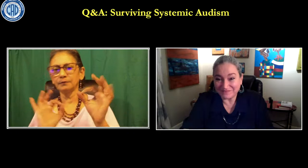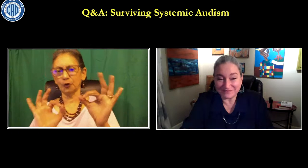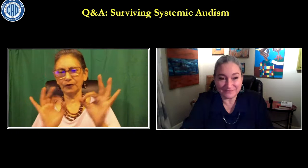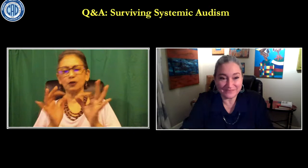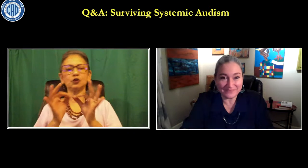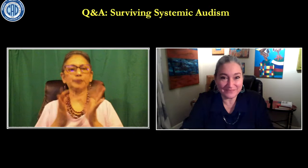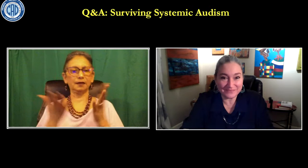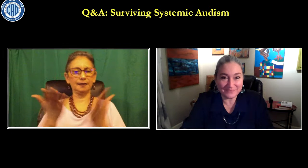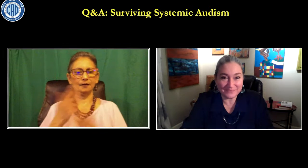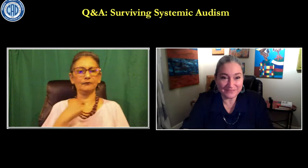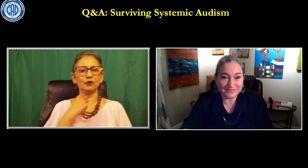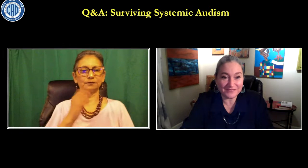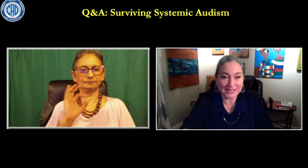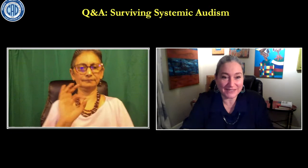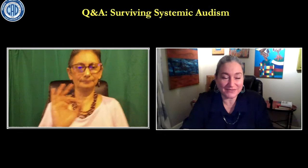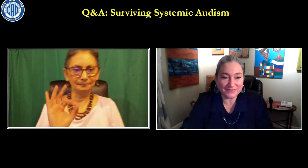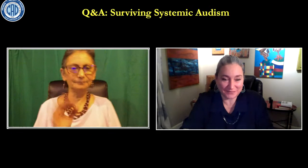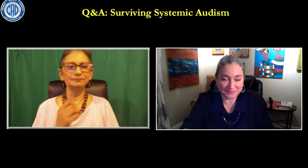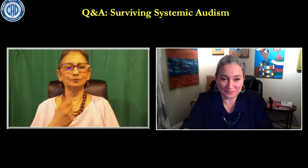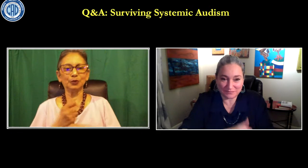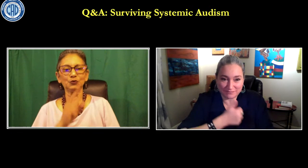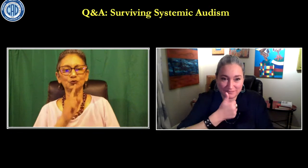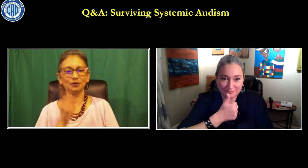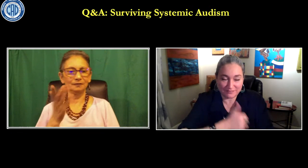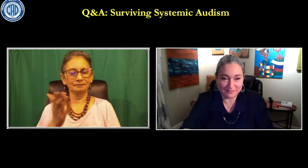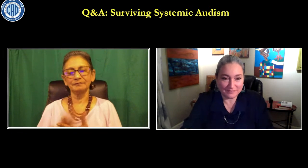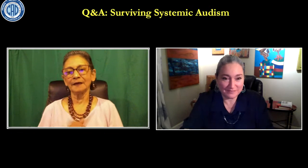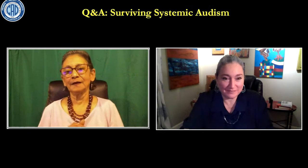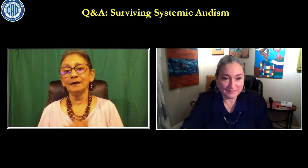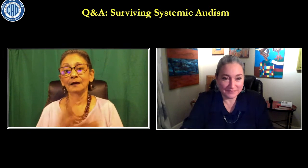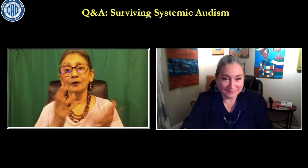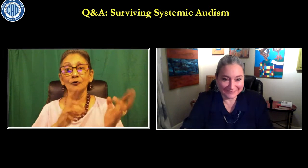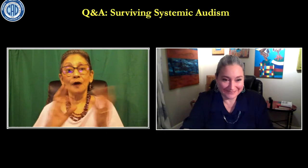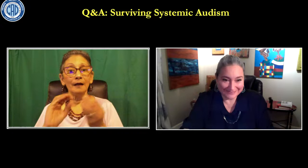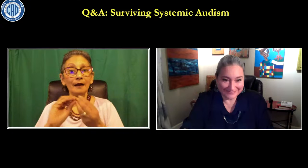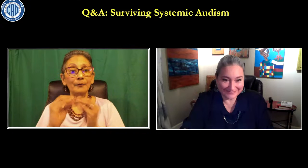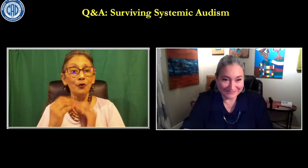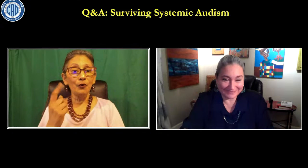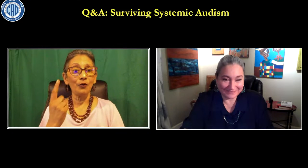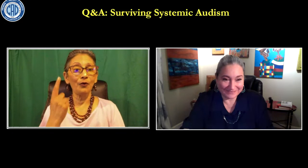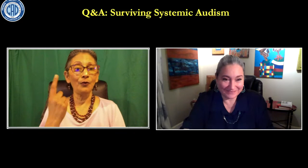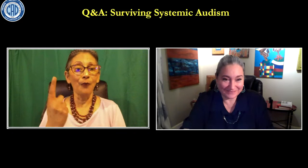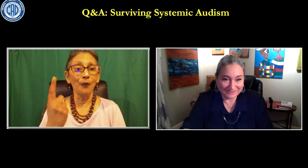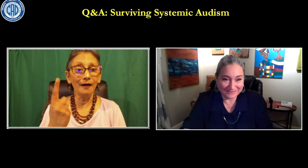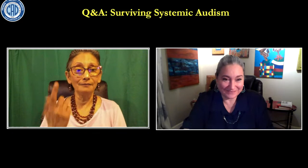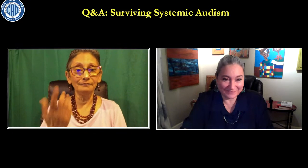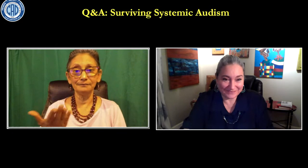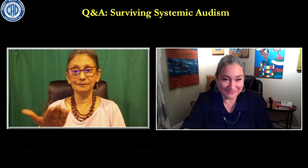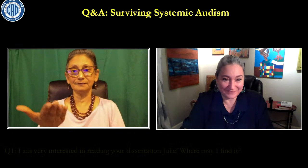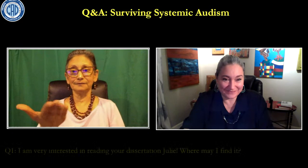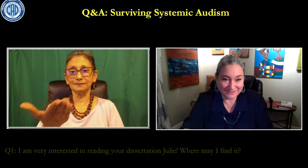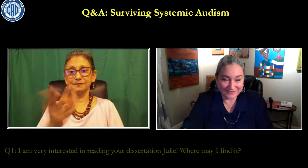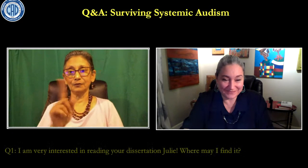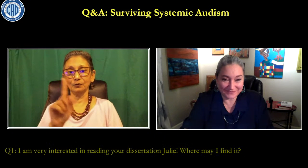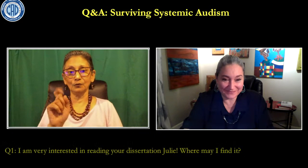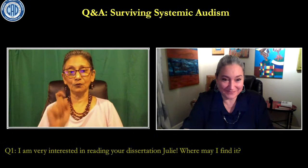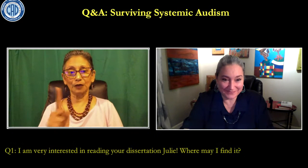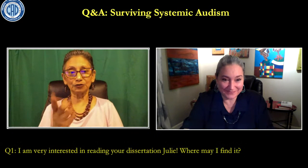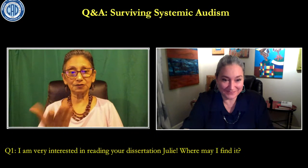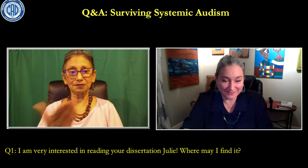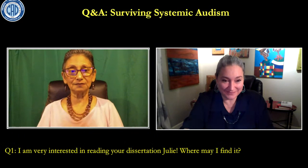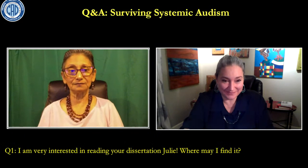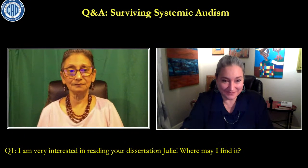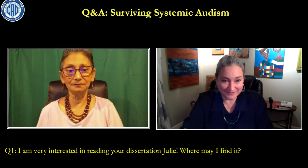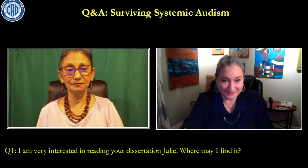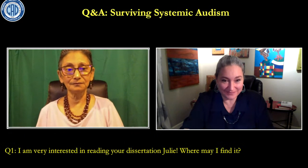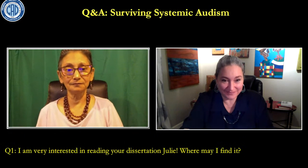make sure that the interpreter is interpreting. We do have the interpreter here and voicing. Just wanted to confirm that.